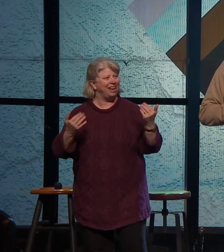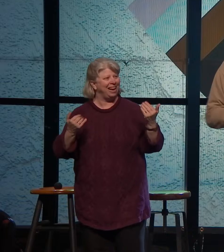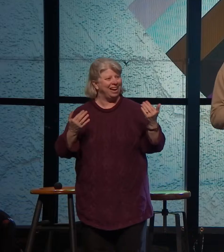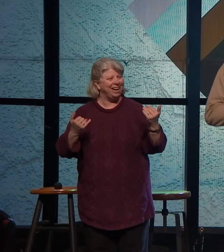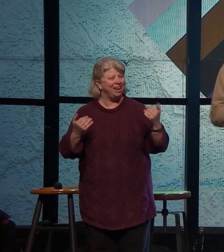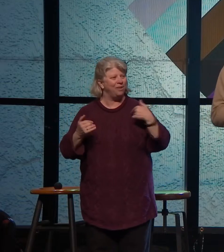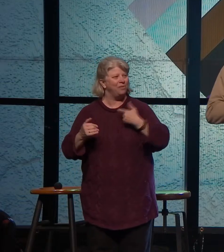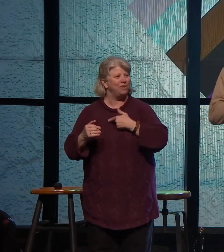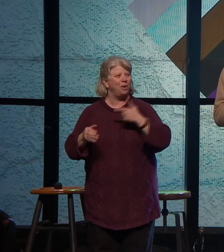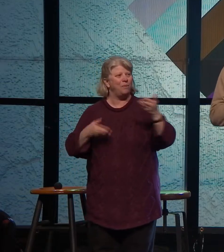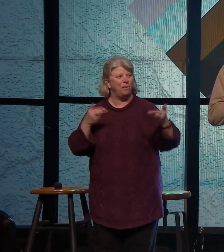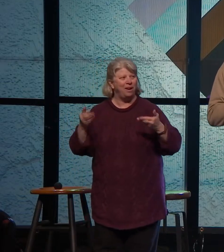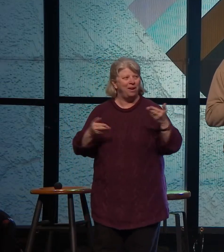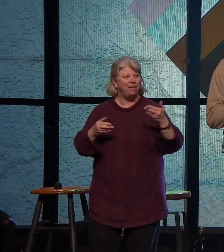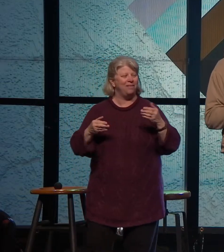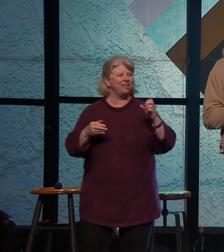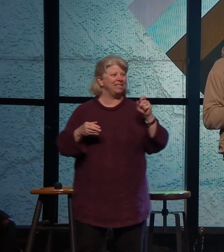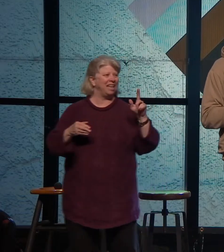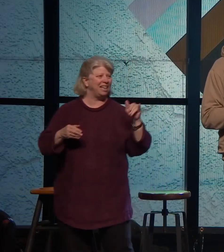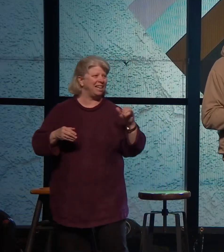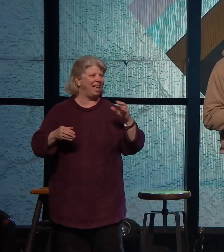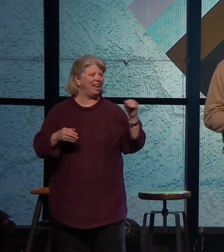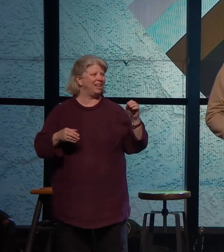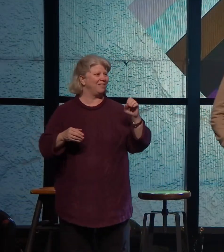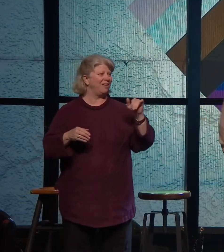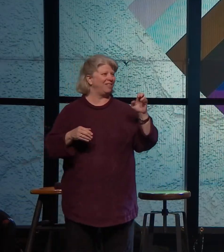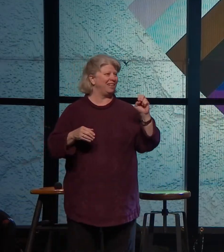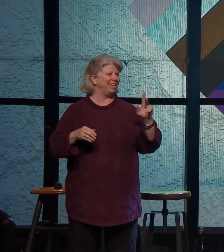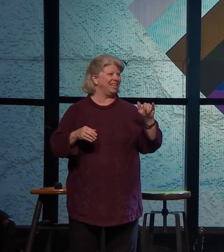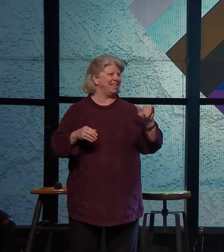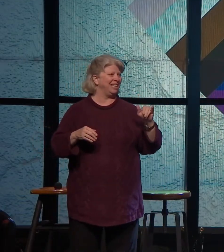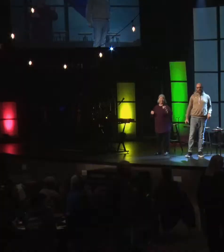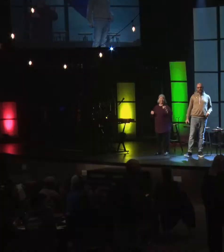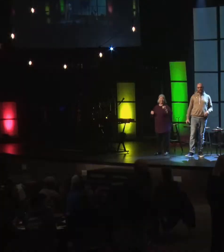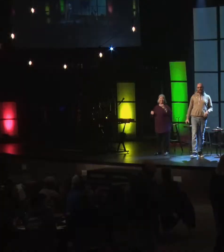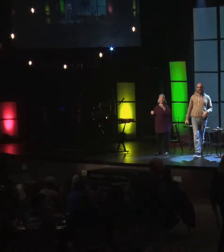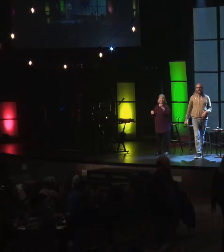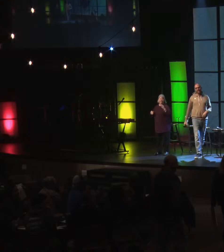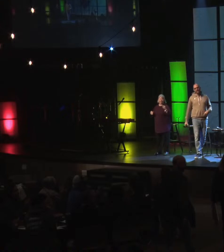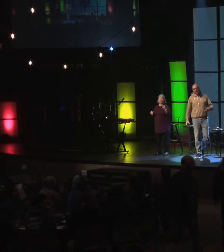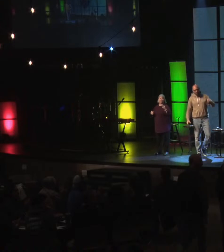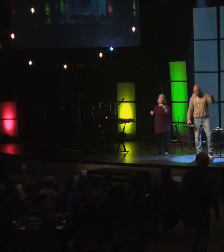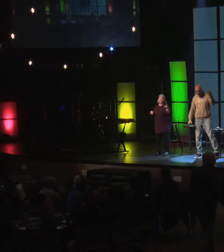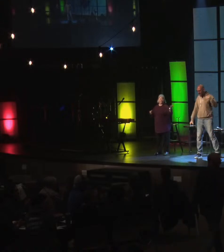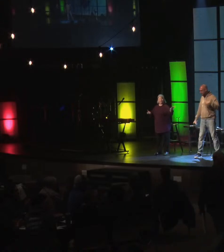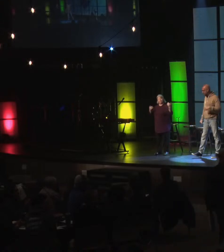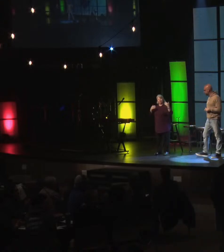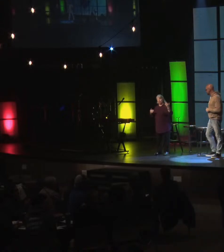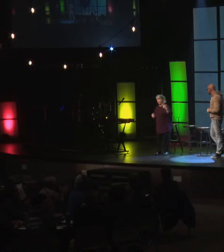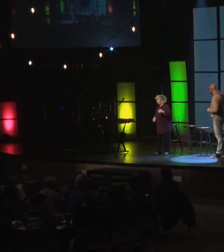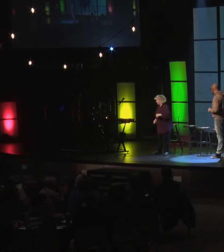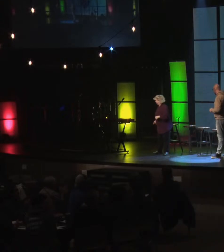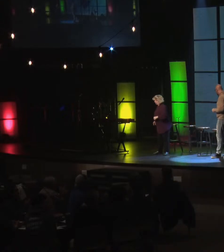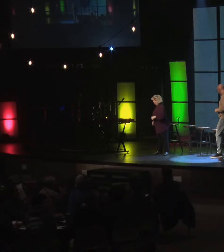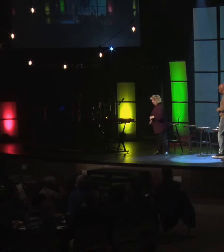We are going to welcome Sally and Ross Wabeek and Sam and Jessica Hatton. Come on